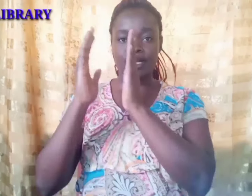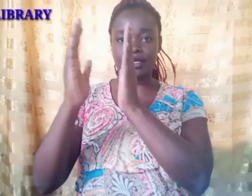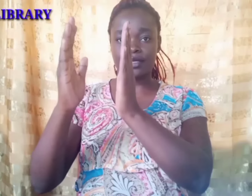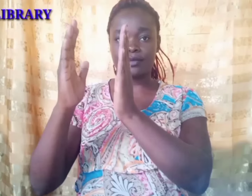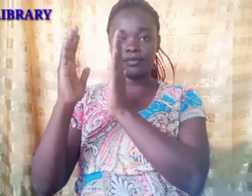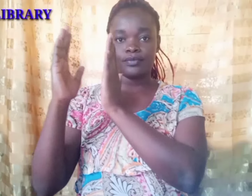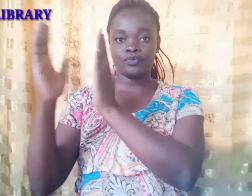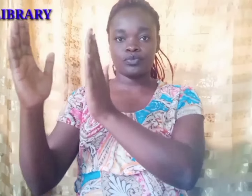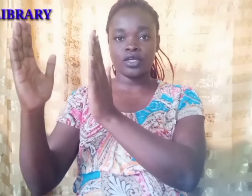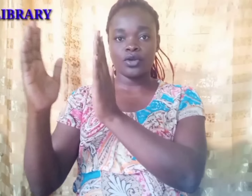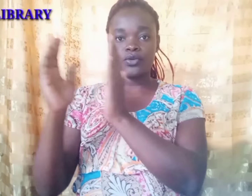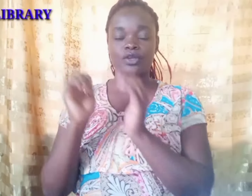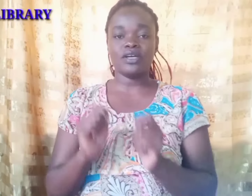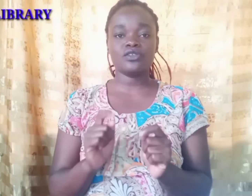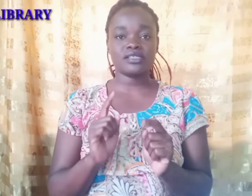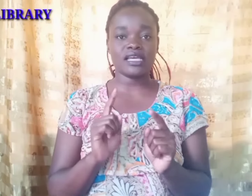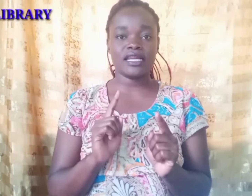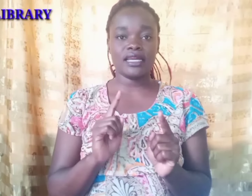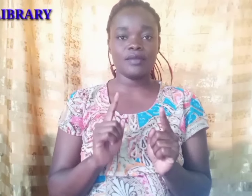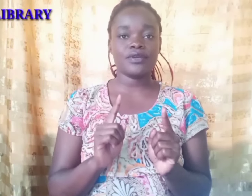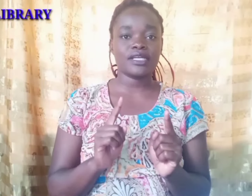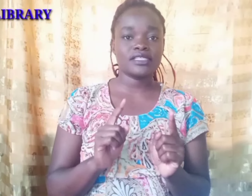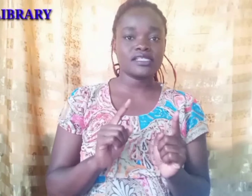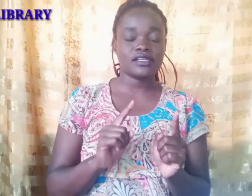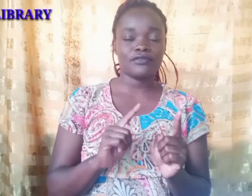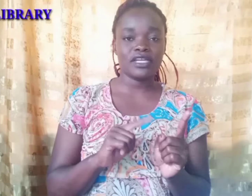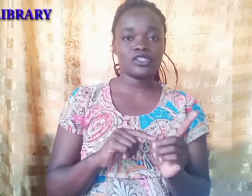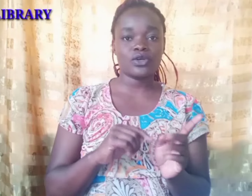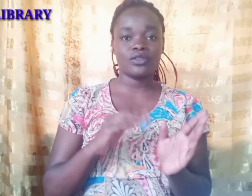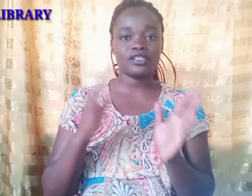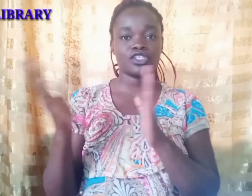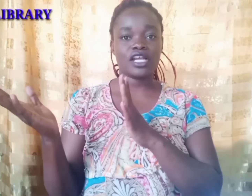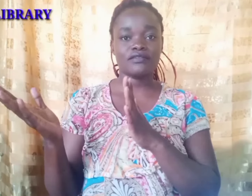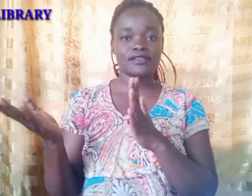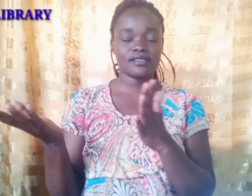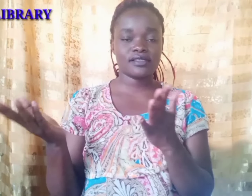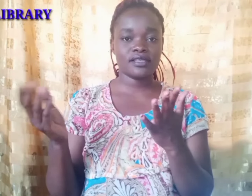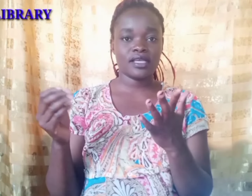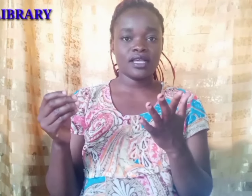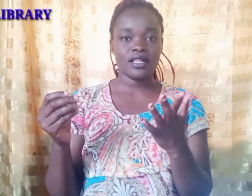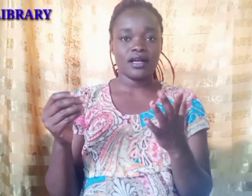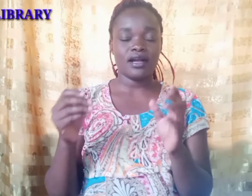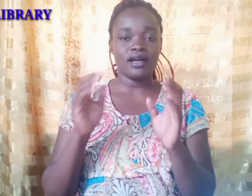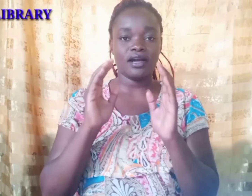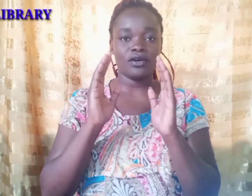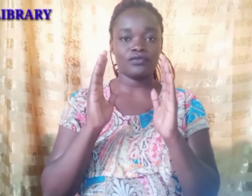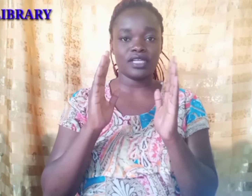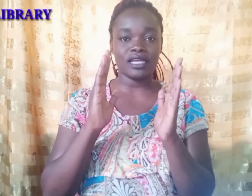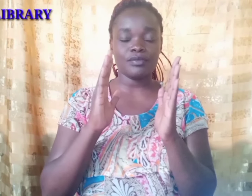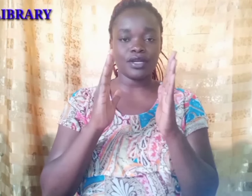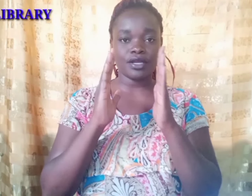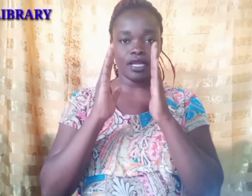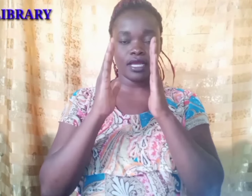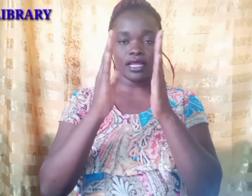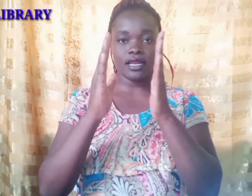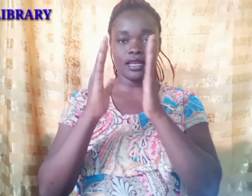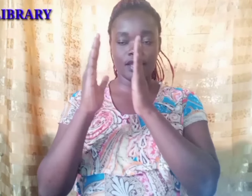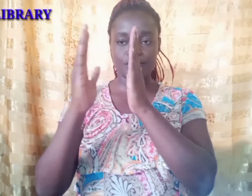Library. When you want to say library, just reflect on the shelves of the library.